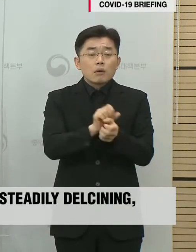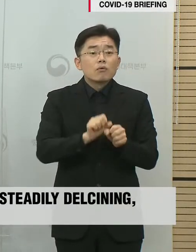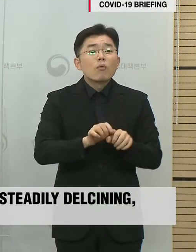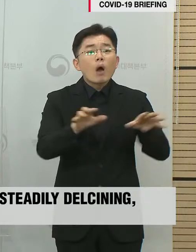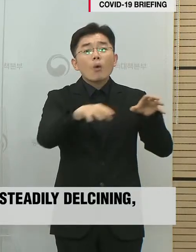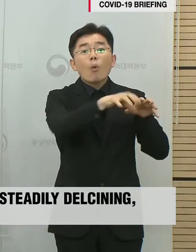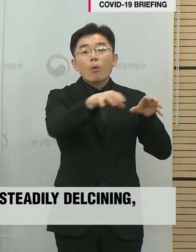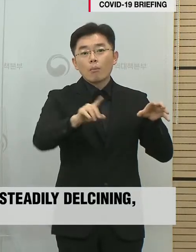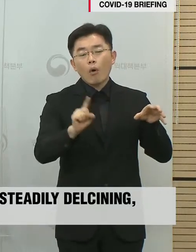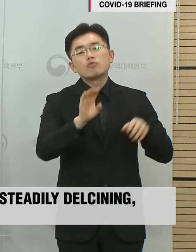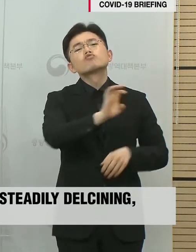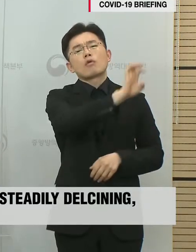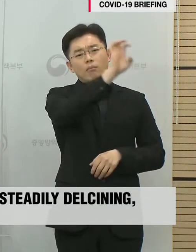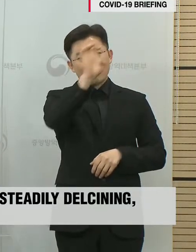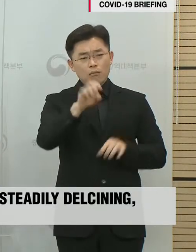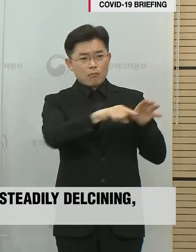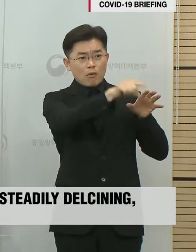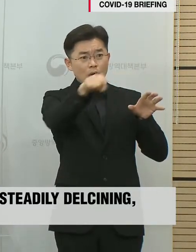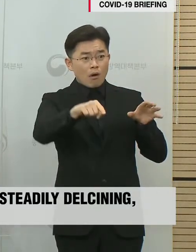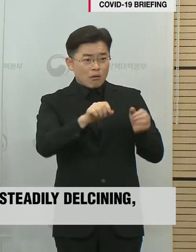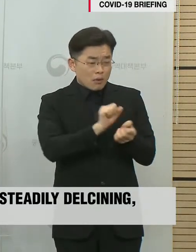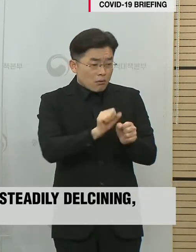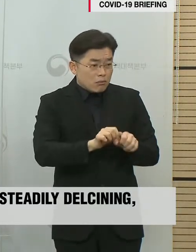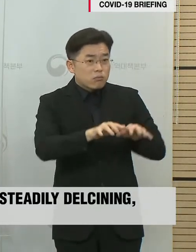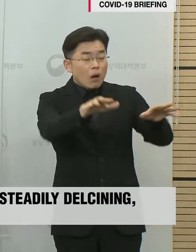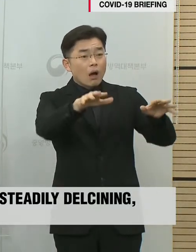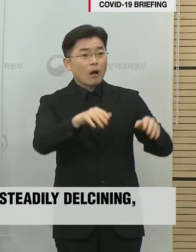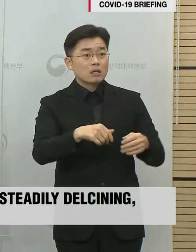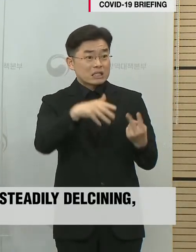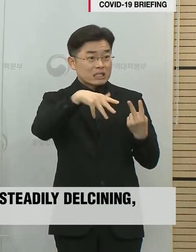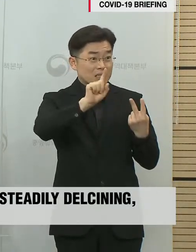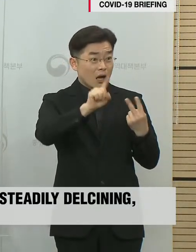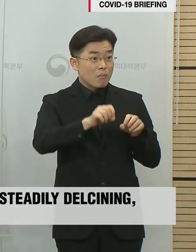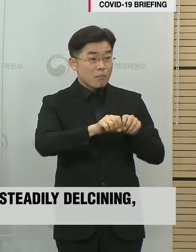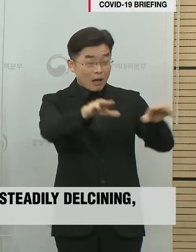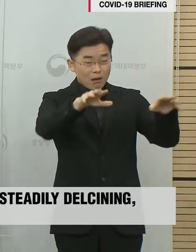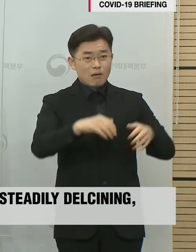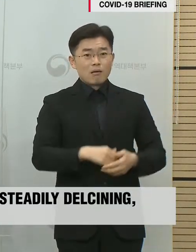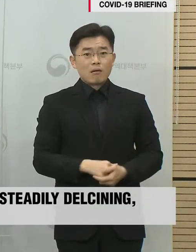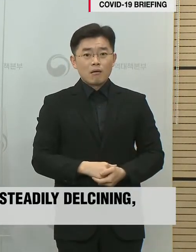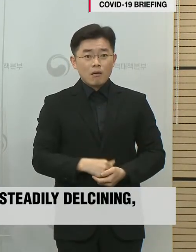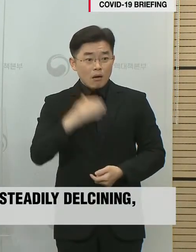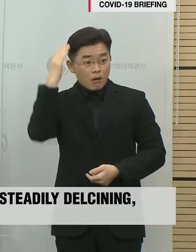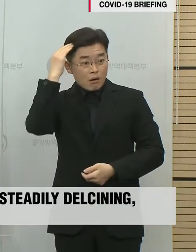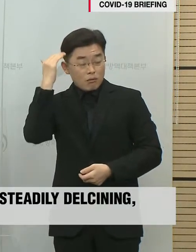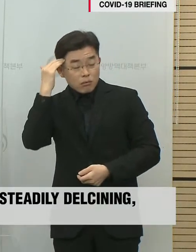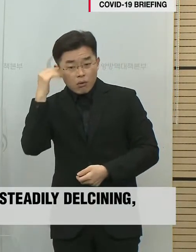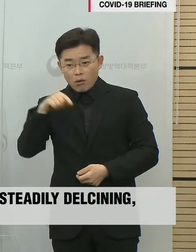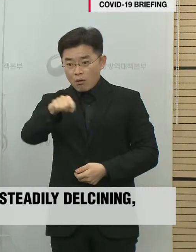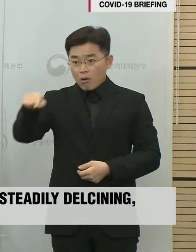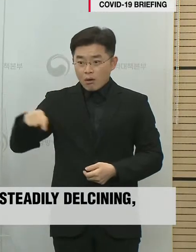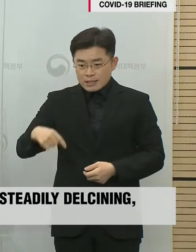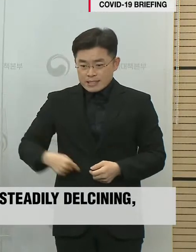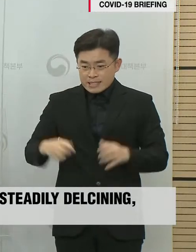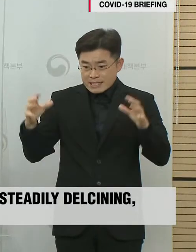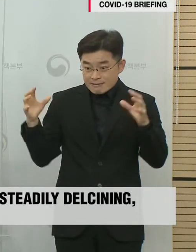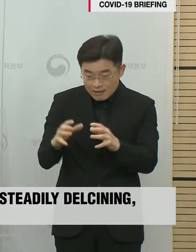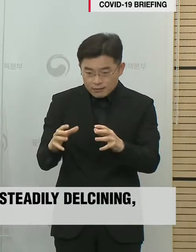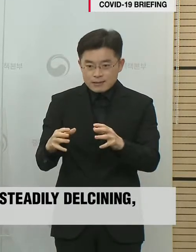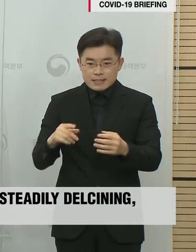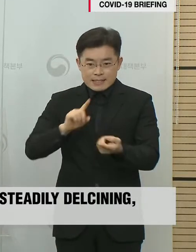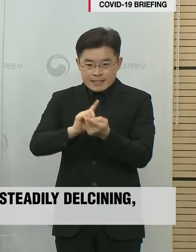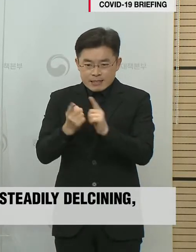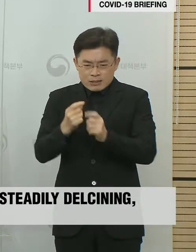at many Western European countries that are seeing a resurgence of the outbreak, however failing to curb